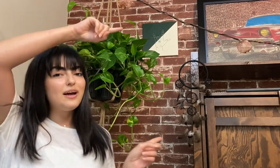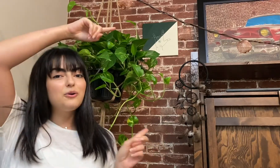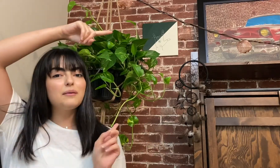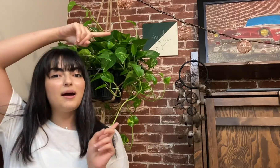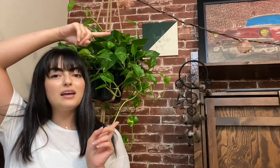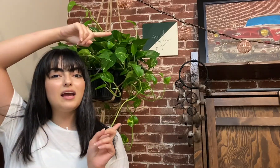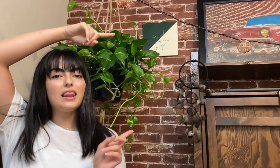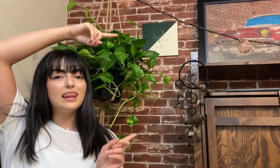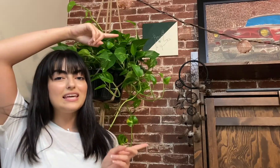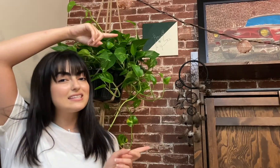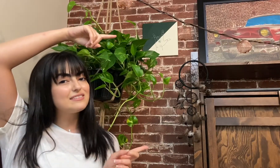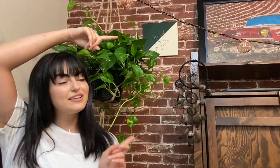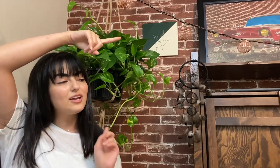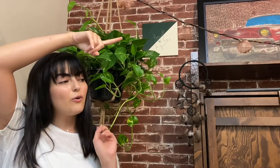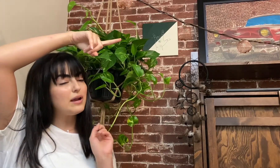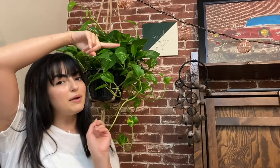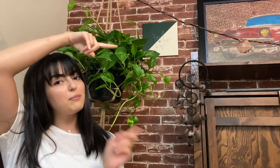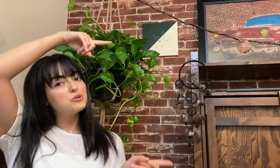out my latest video and my most viewed